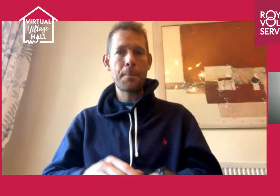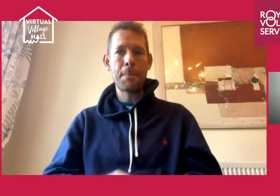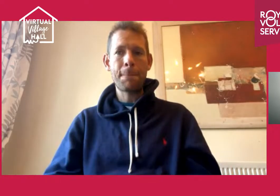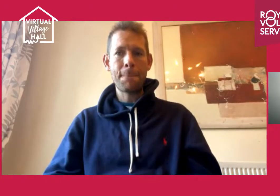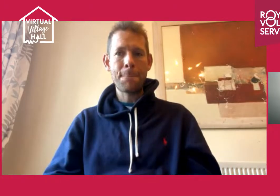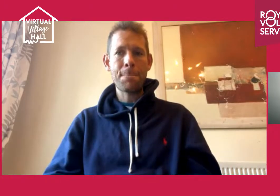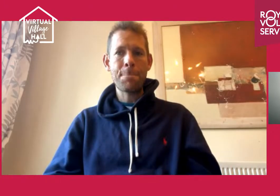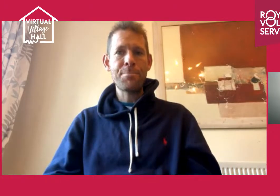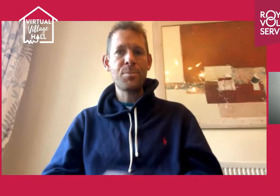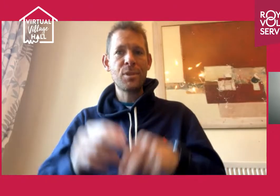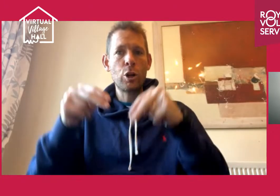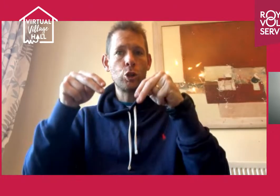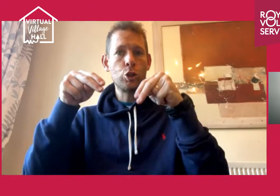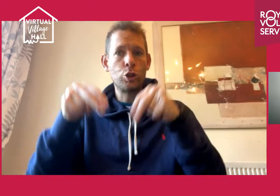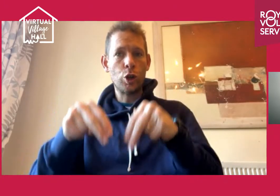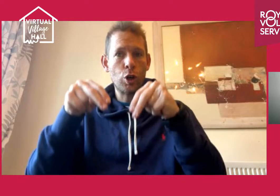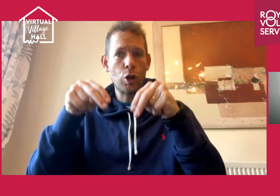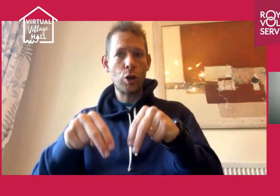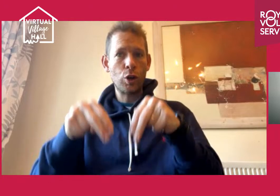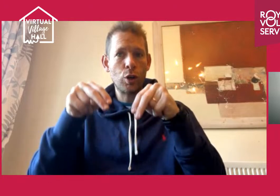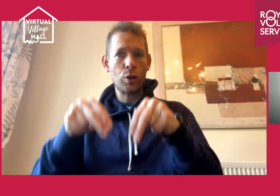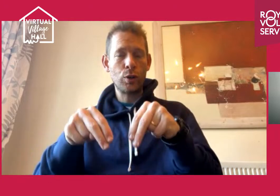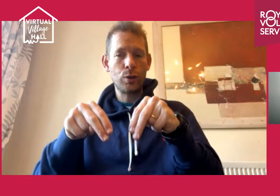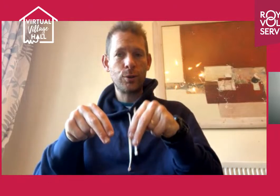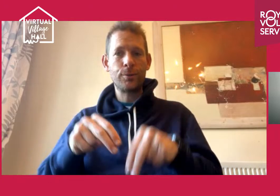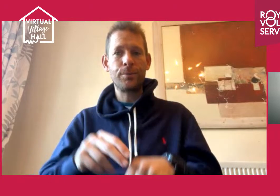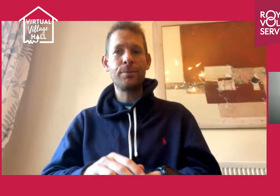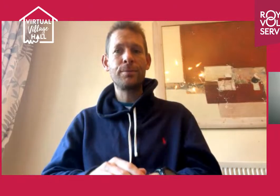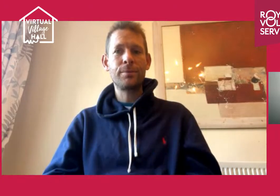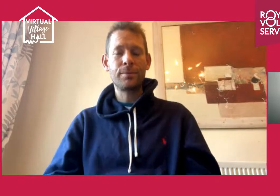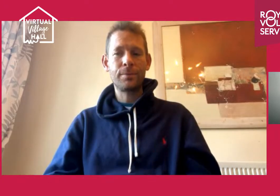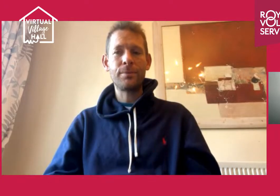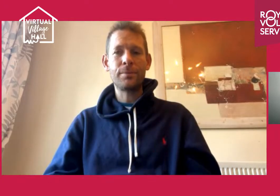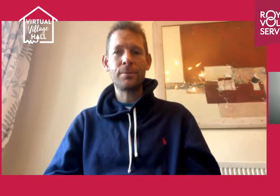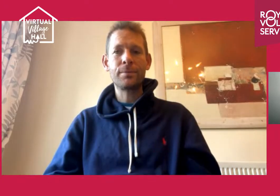So that's the sign for dog, dog,